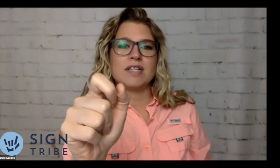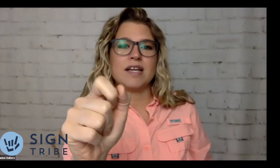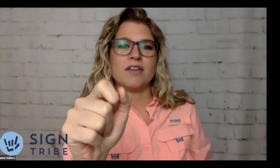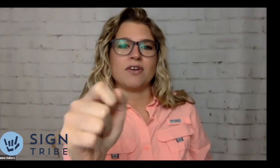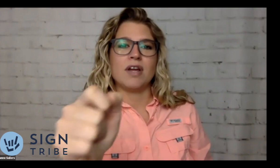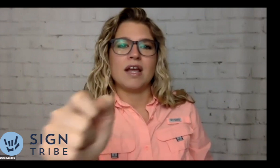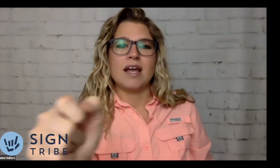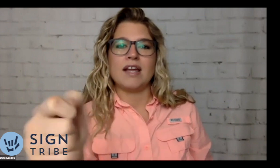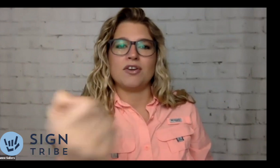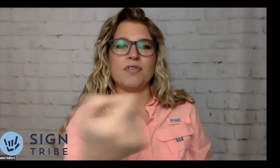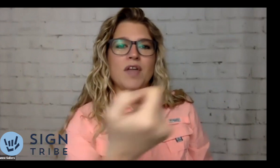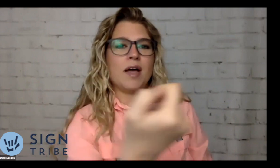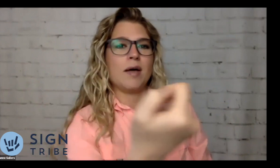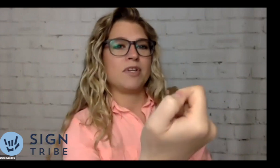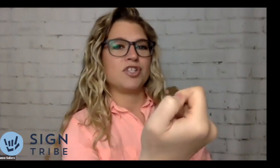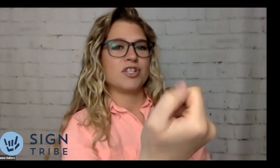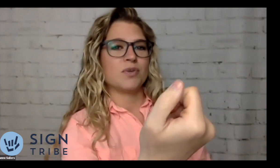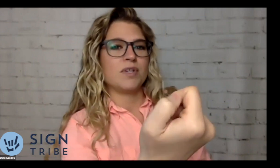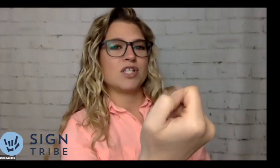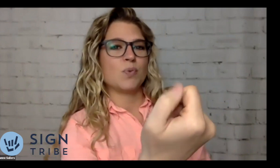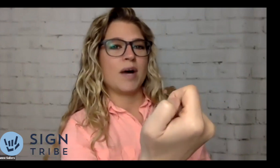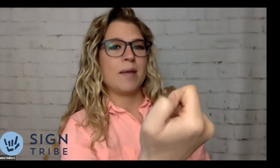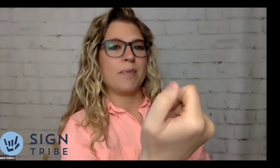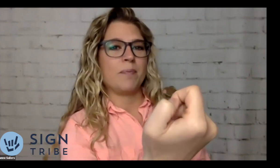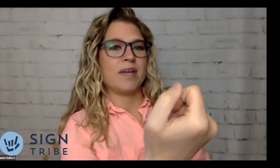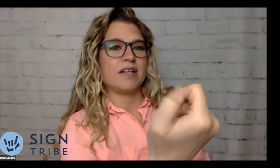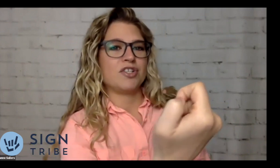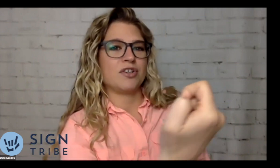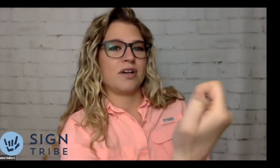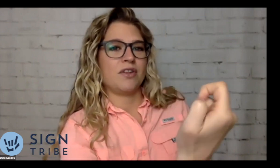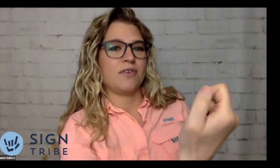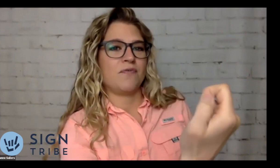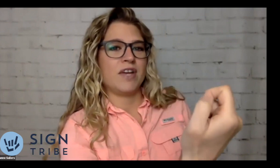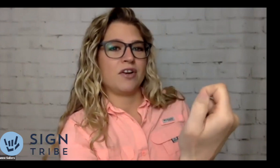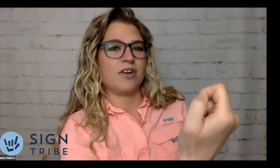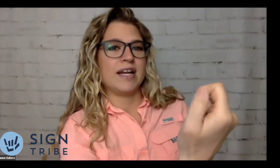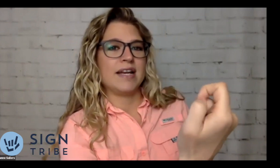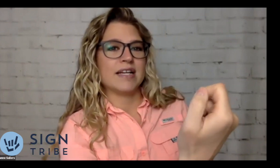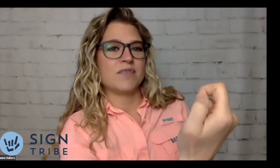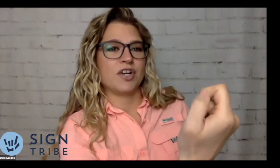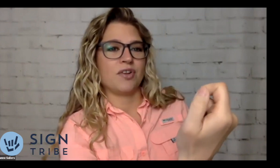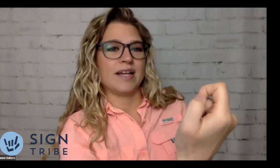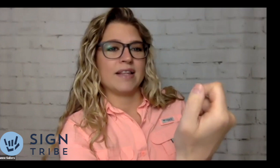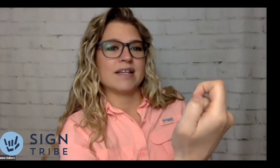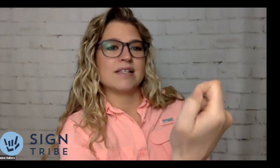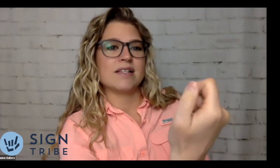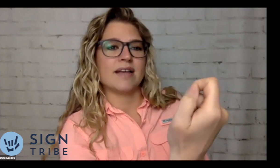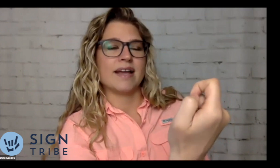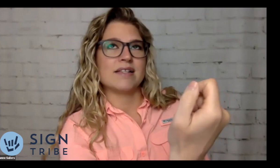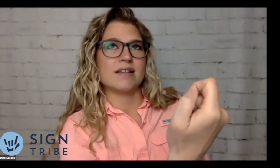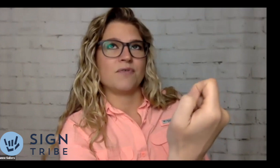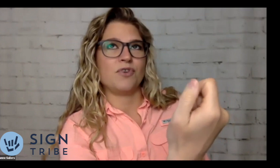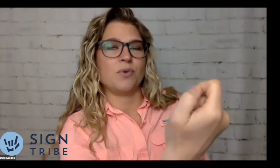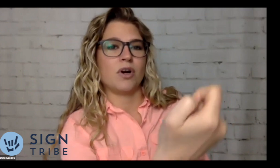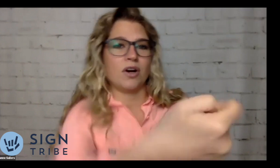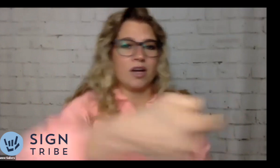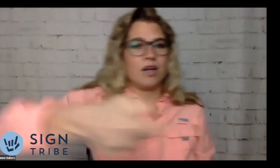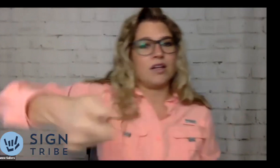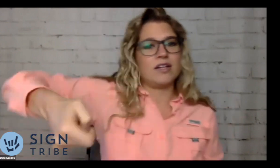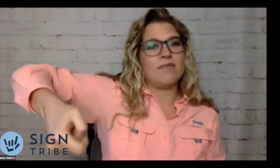together, and your thumb is just going to swipe up against your other finger, your index finger, like this, like as if you are, have you ever